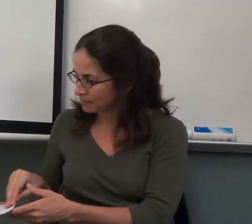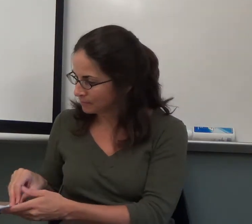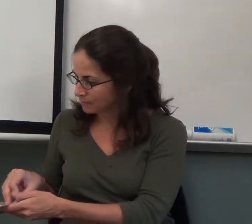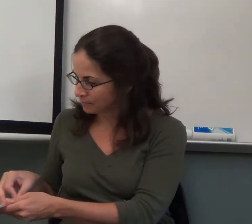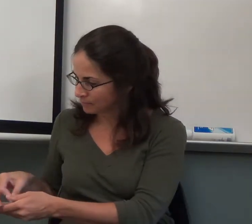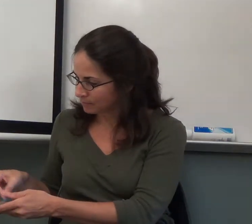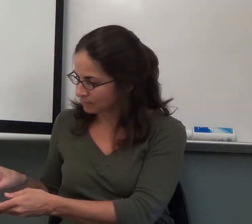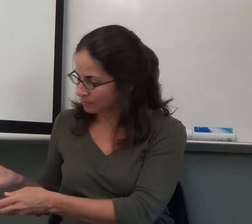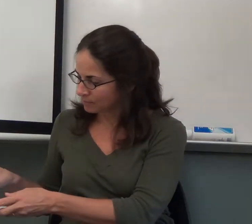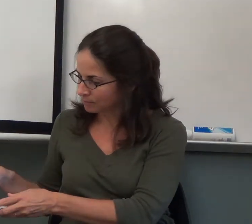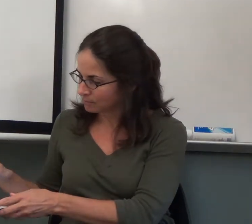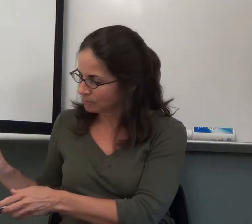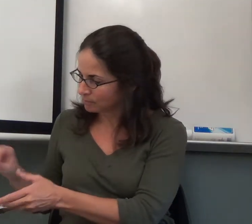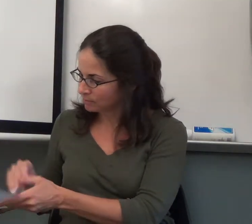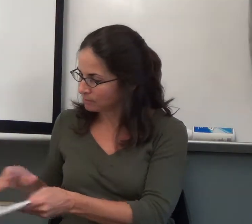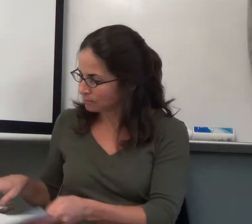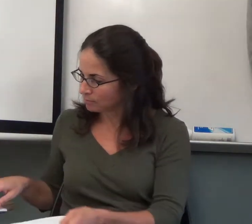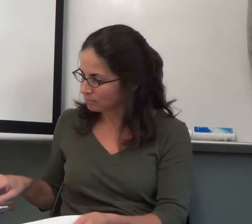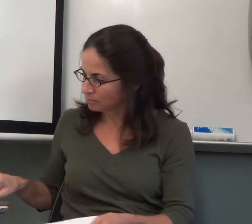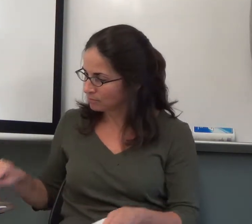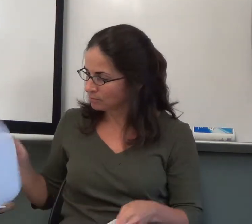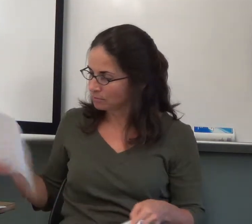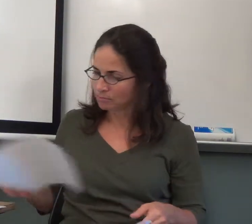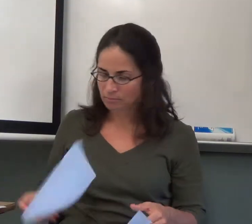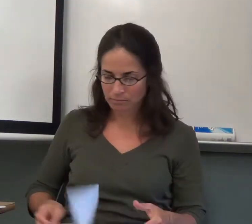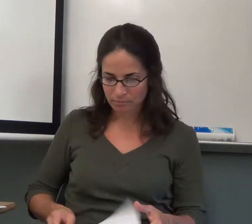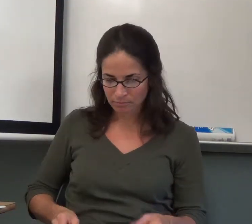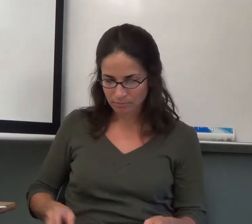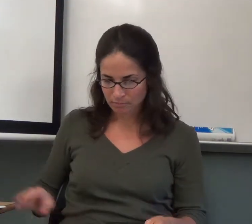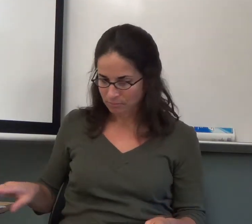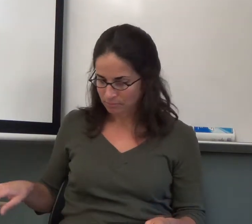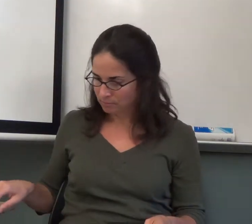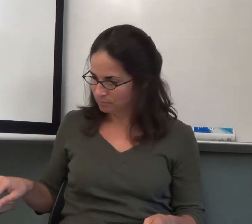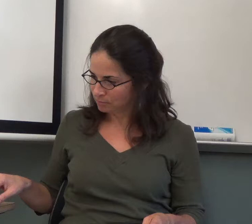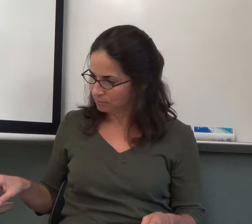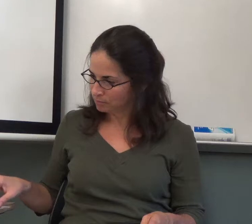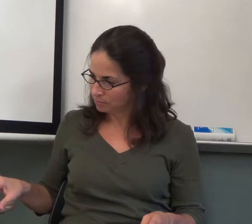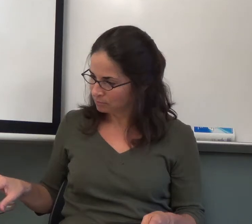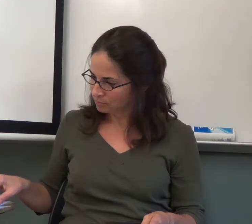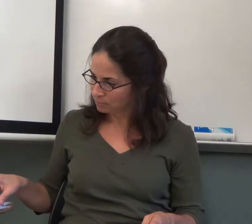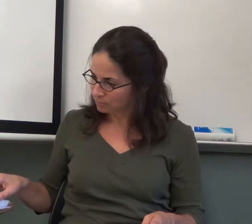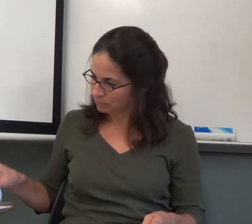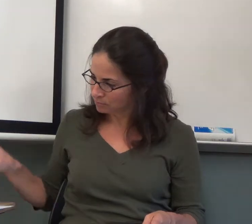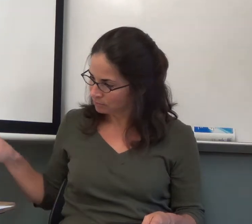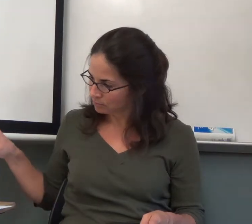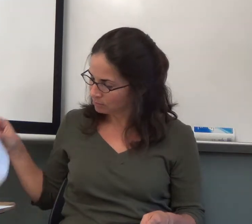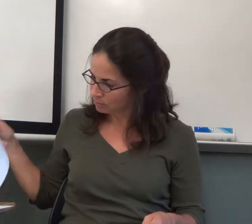So, run-on sentences mean simple